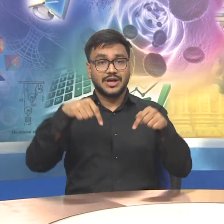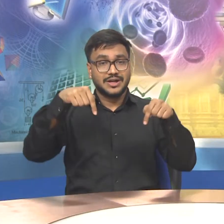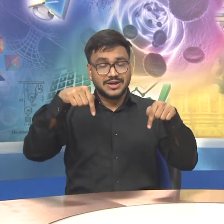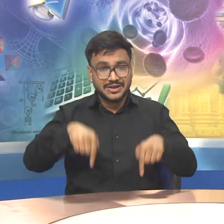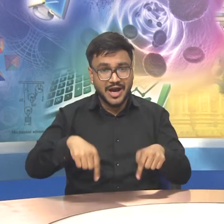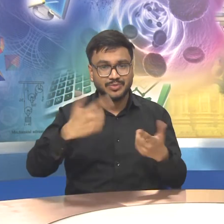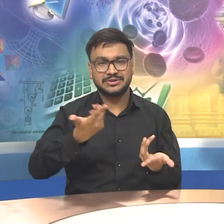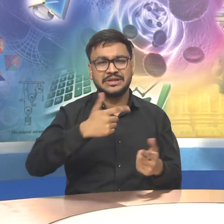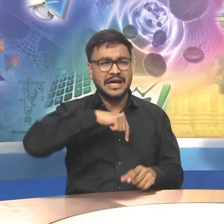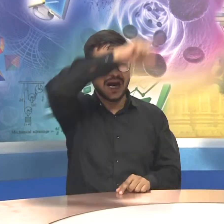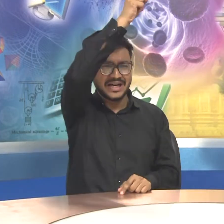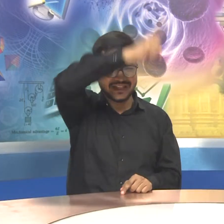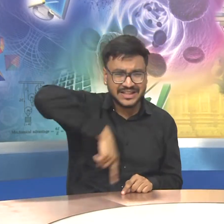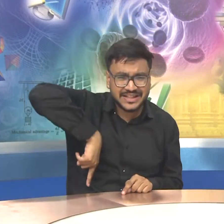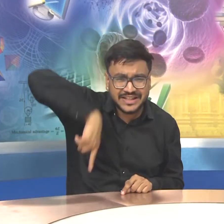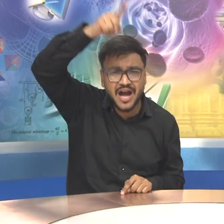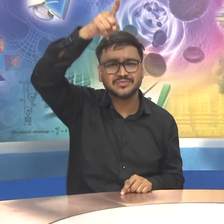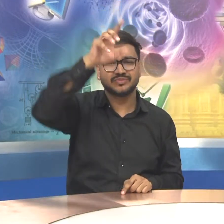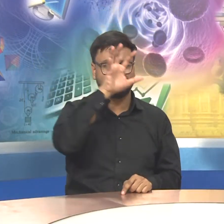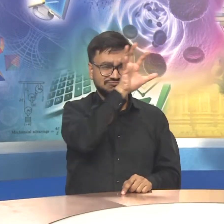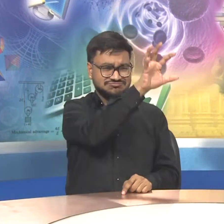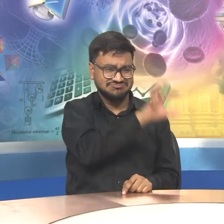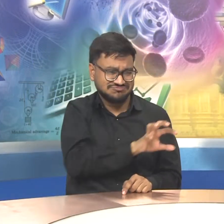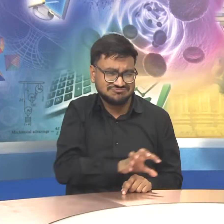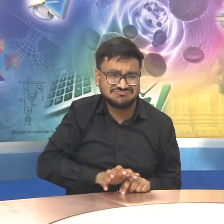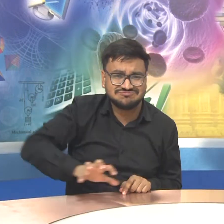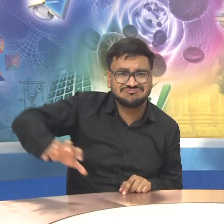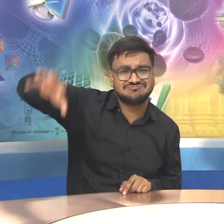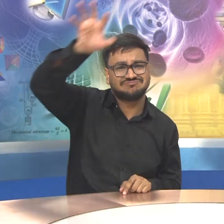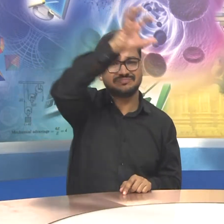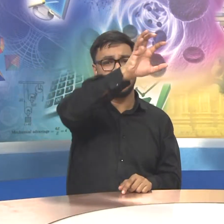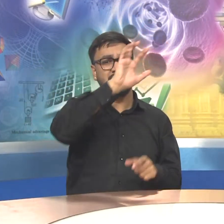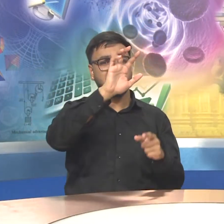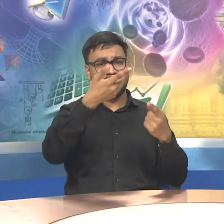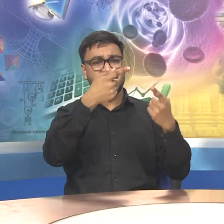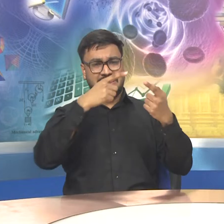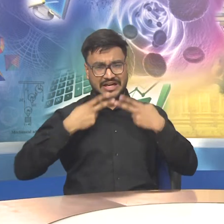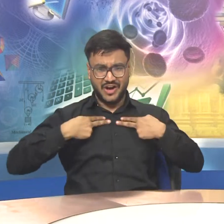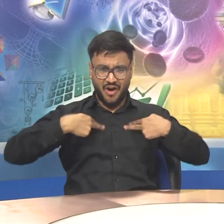single, unified and integrated judicial system.